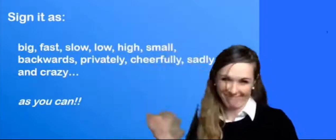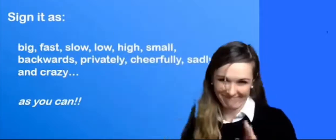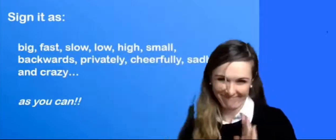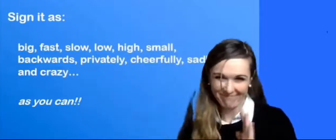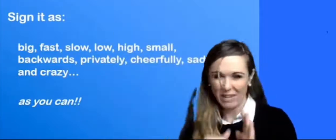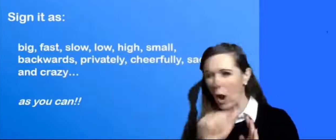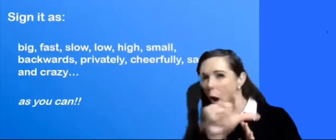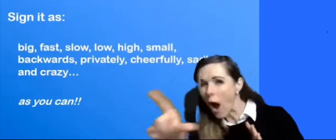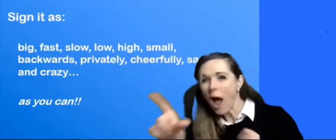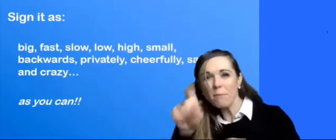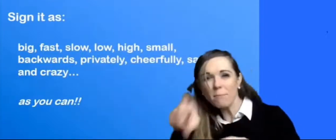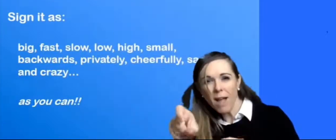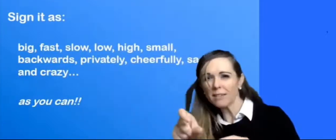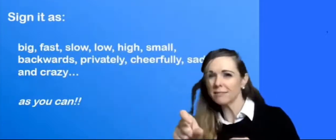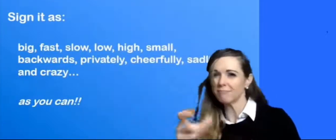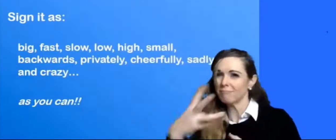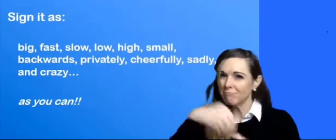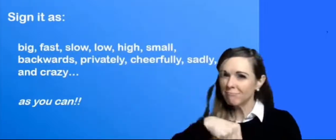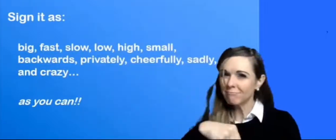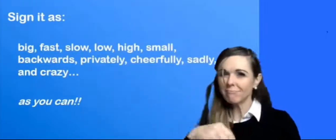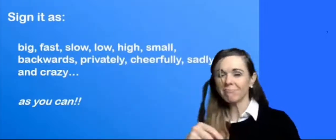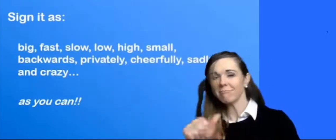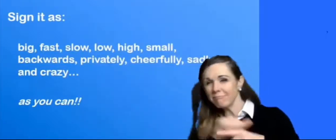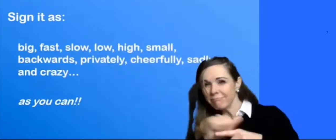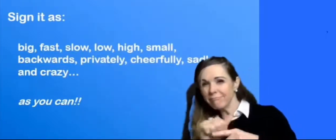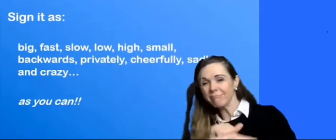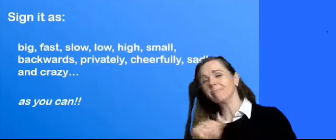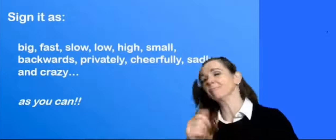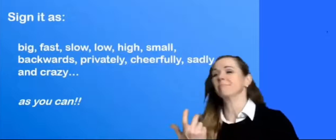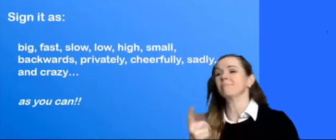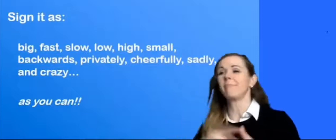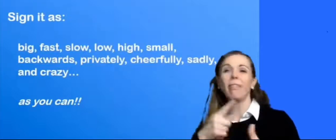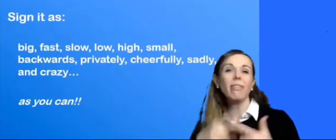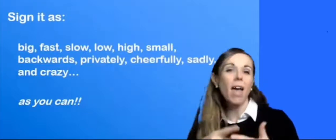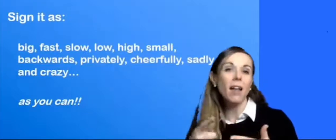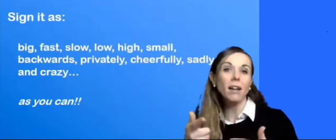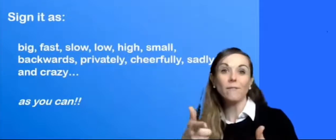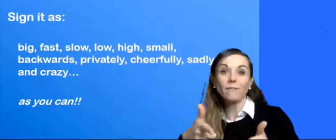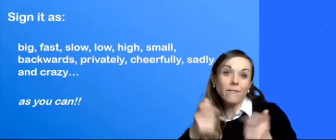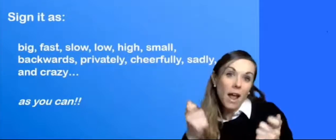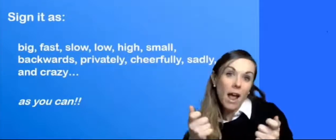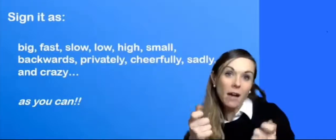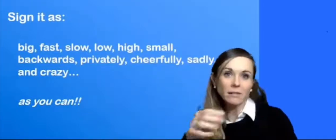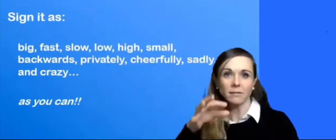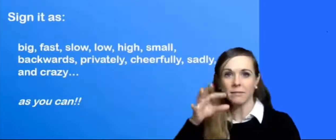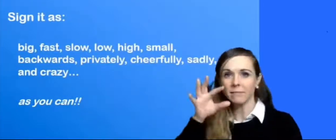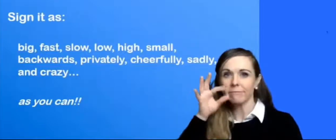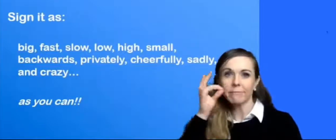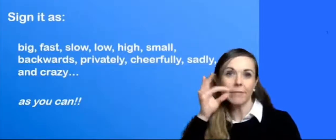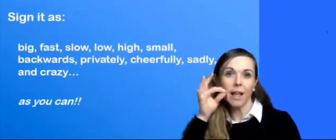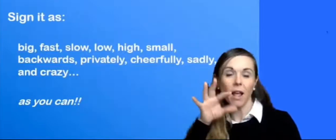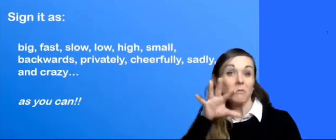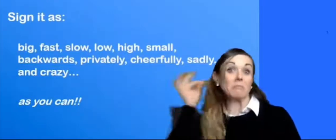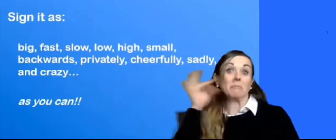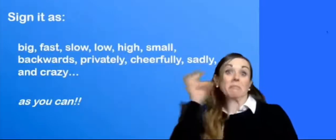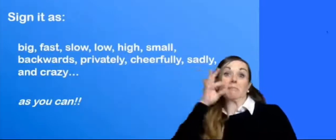really big. A big cat. And all must participate. So everyone gives it their best effort of